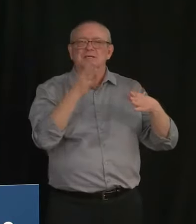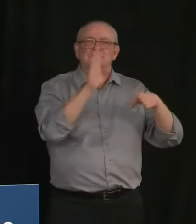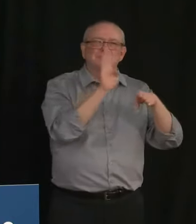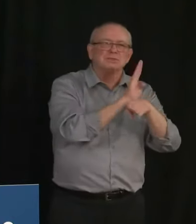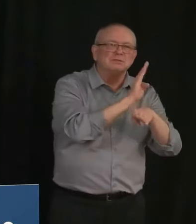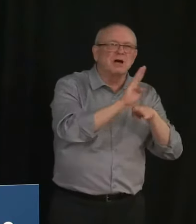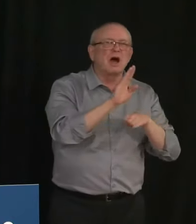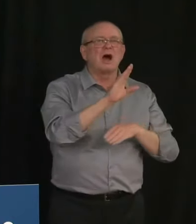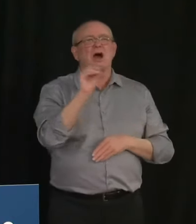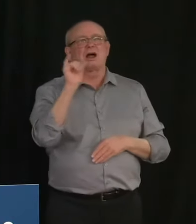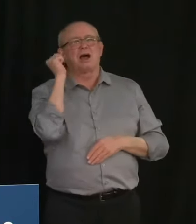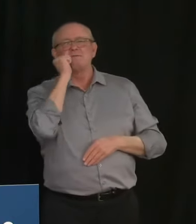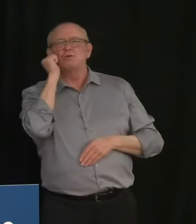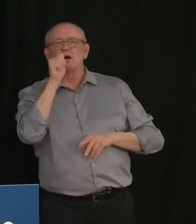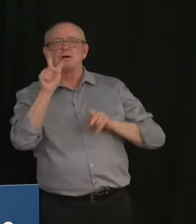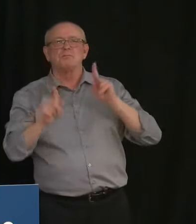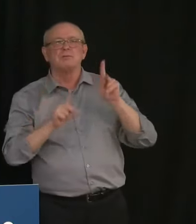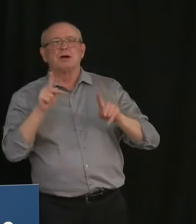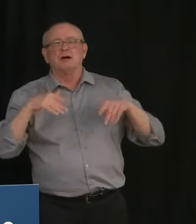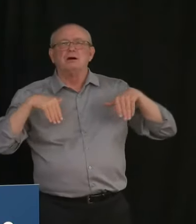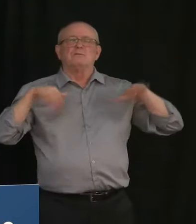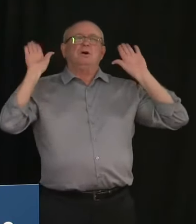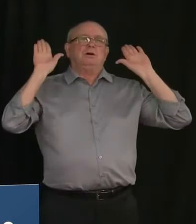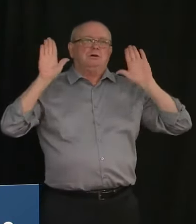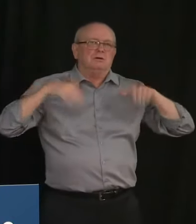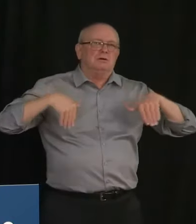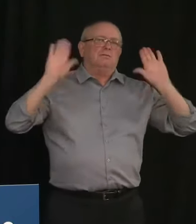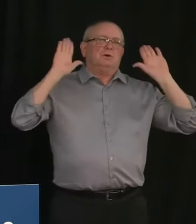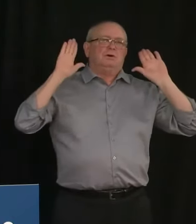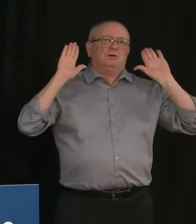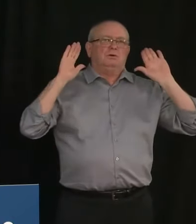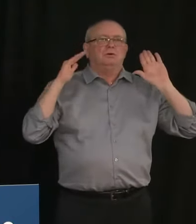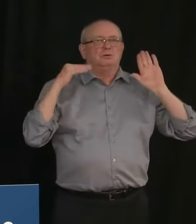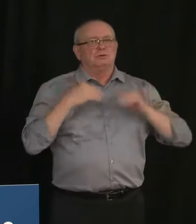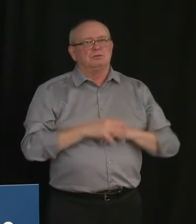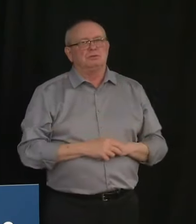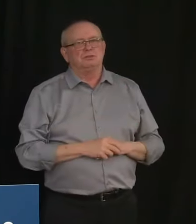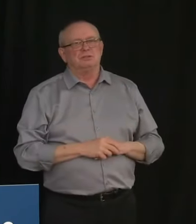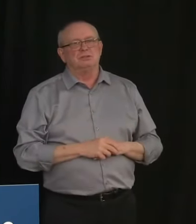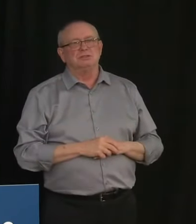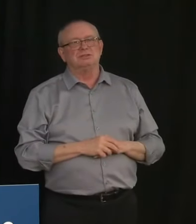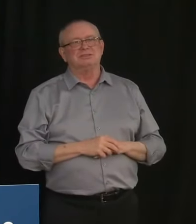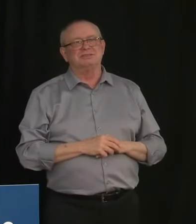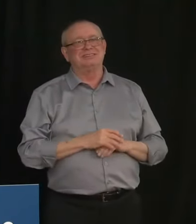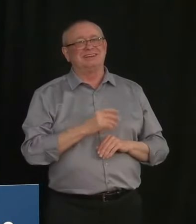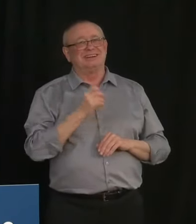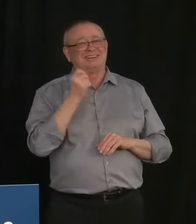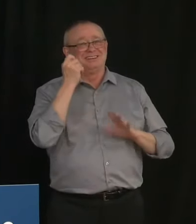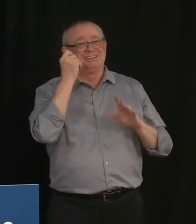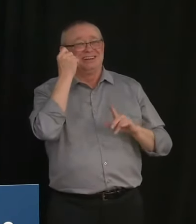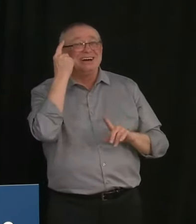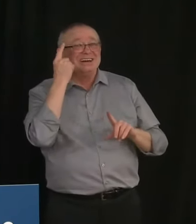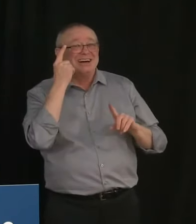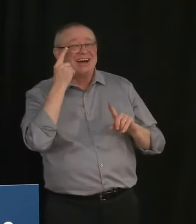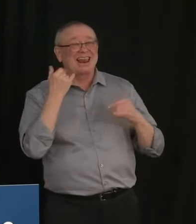Albertans. At the same time, it is important that Albertans understand we are at a very different place than we were at in